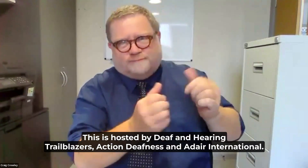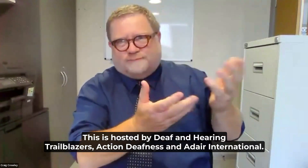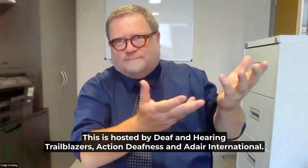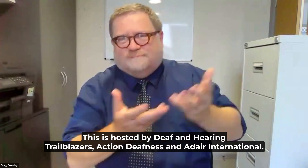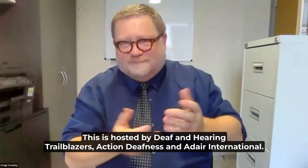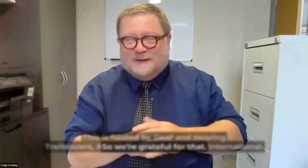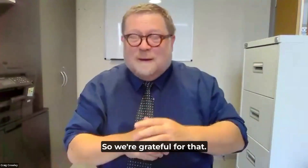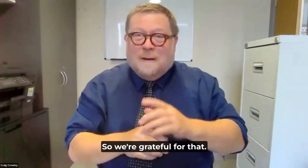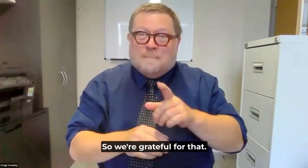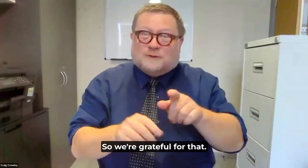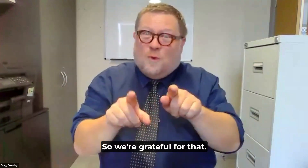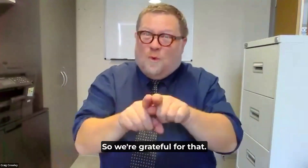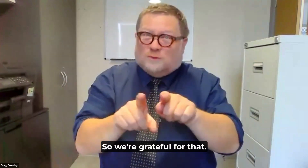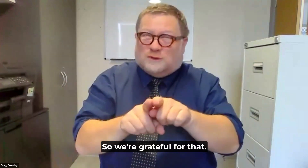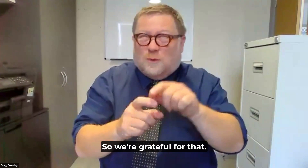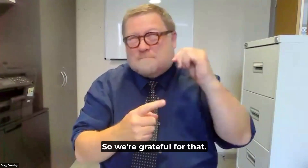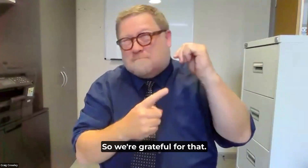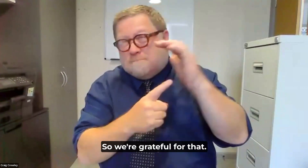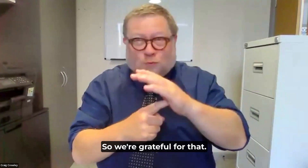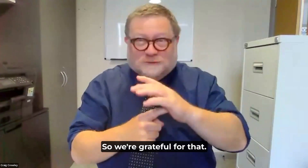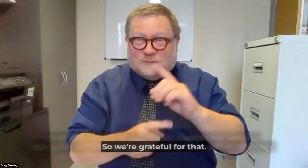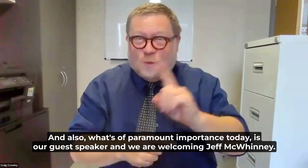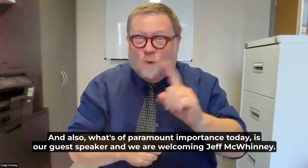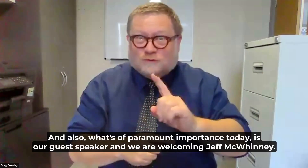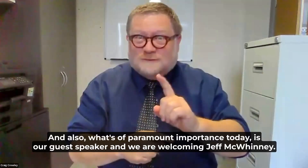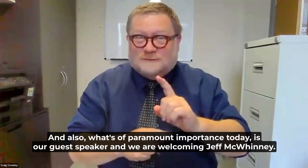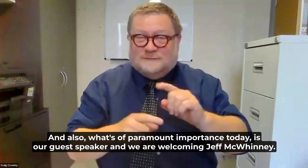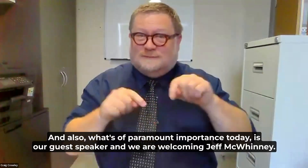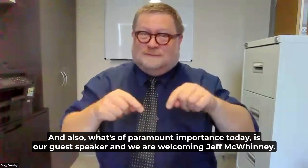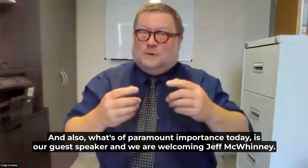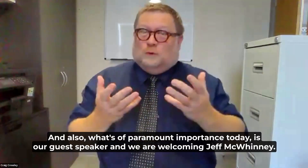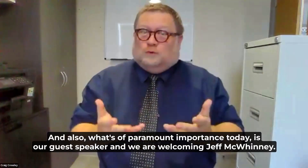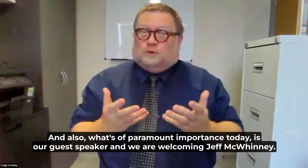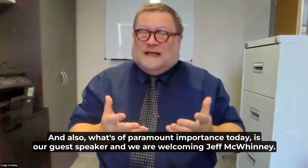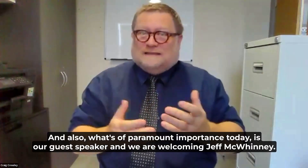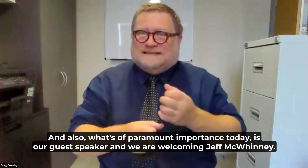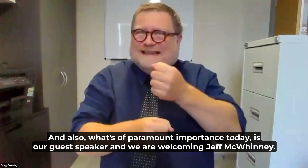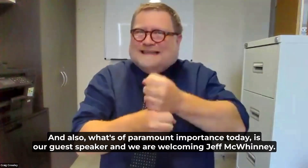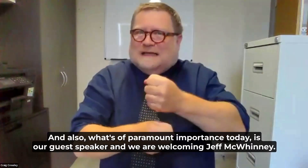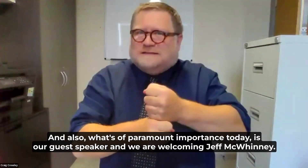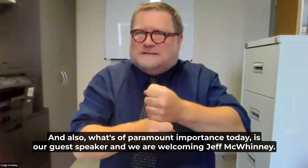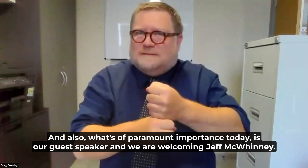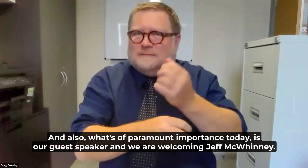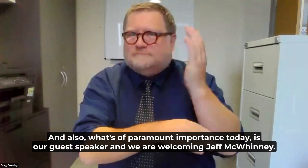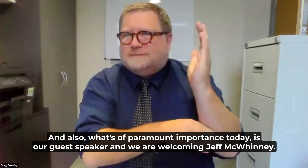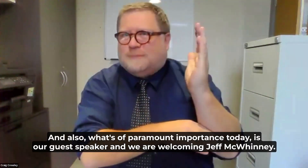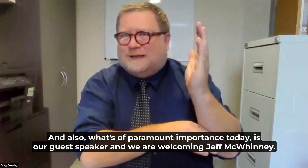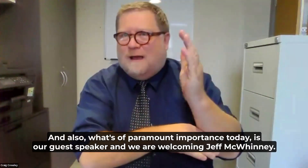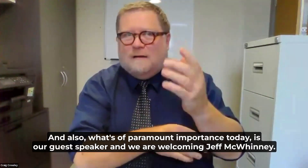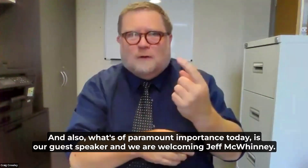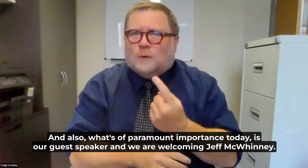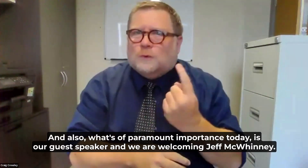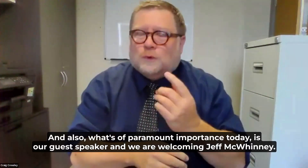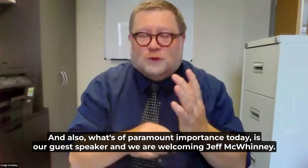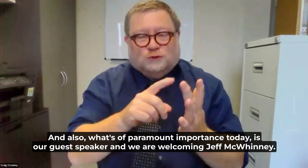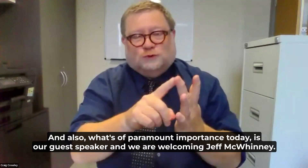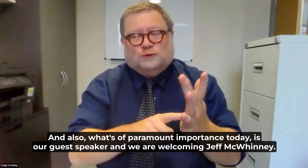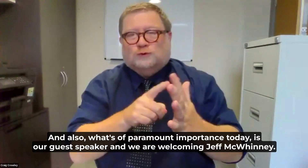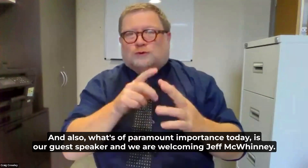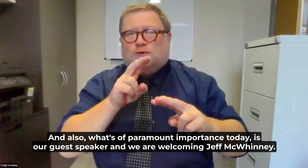and International. So we're grateful for that. And also what's of paramount importance today is our guest